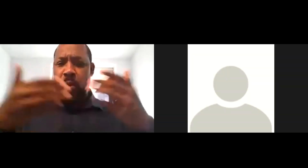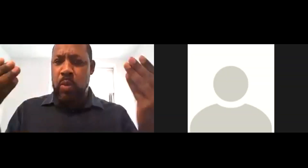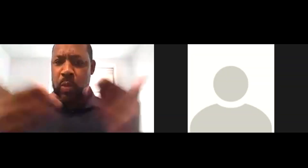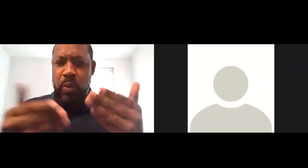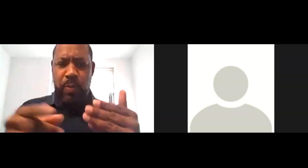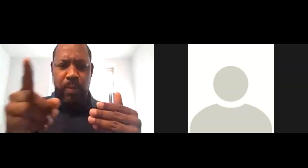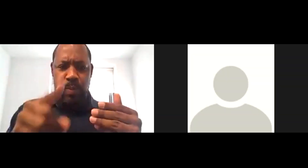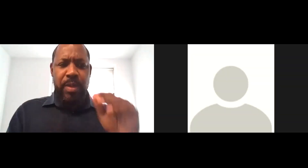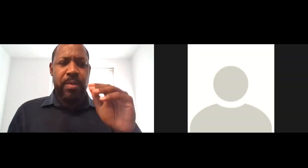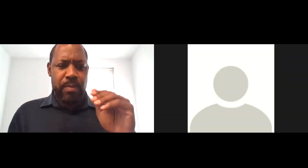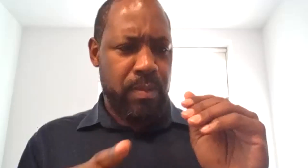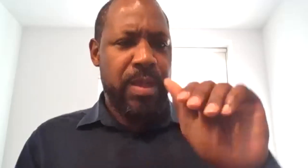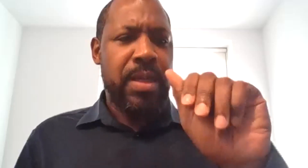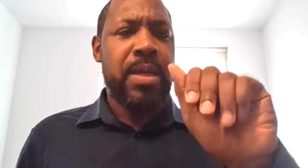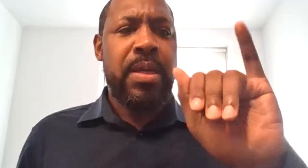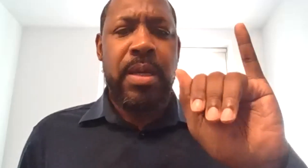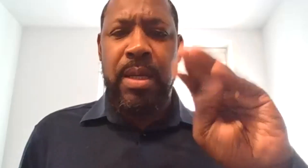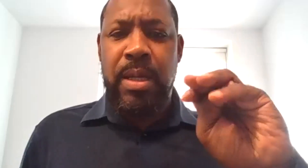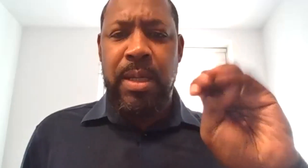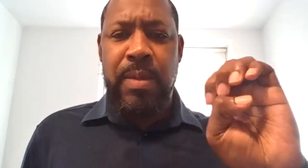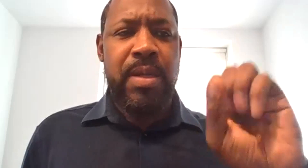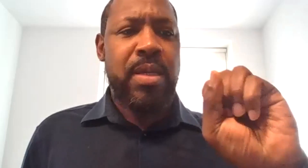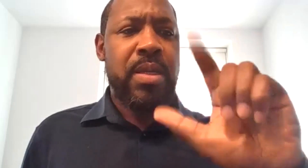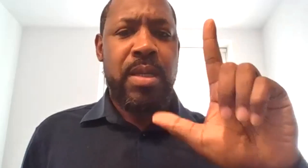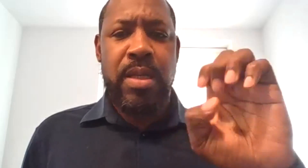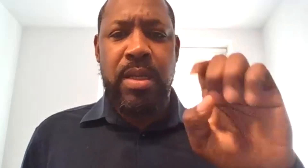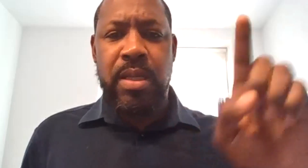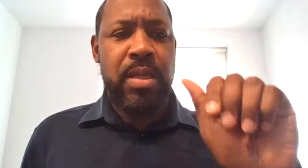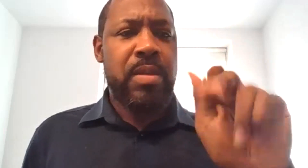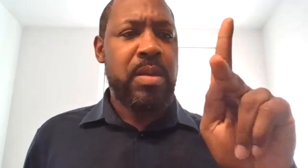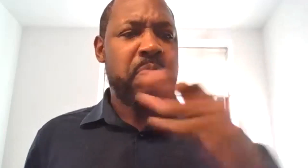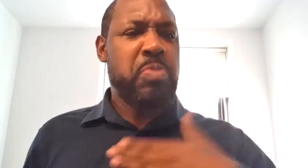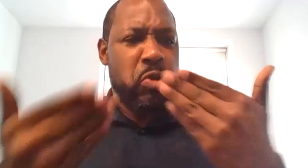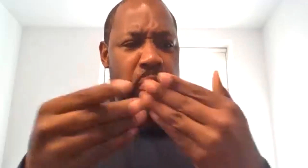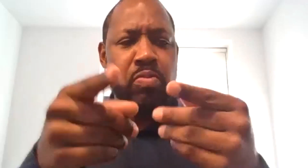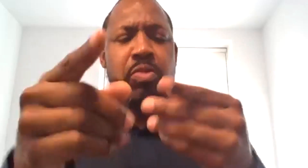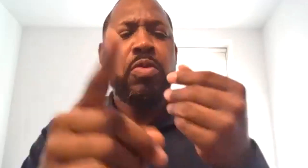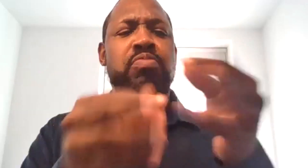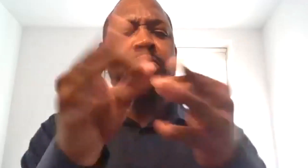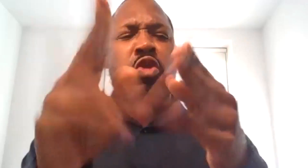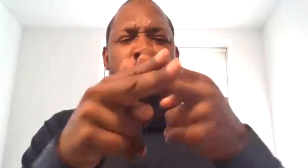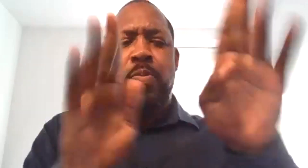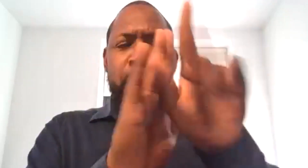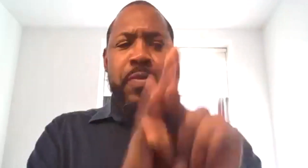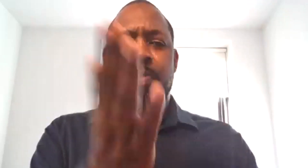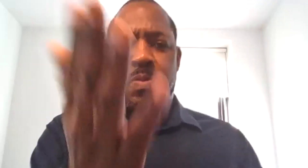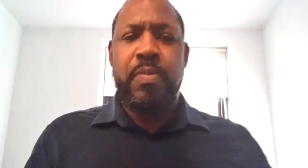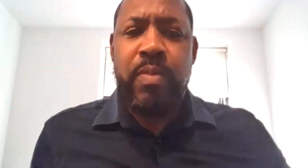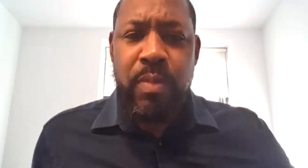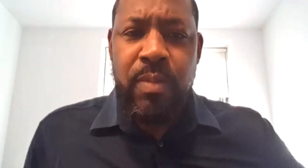Okay, let's see, who are we missing? How about Amy? Can you introduce yourself? Tell us about